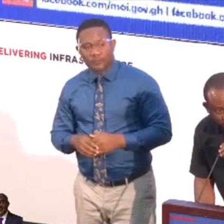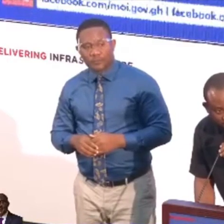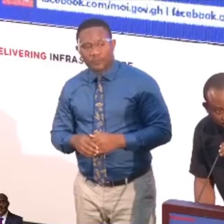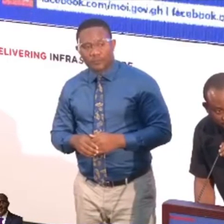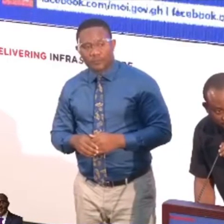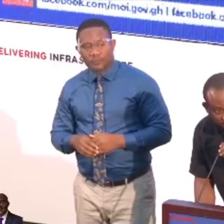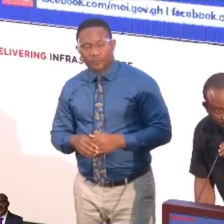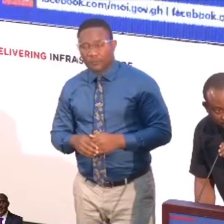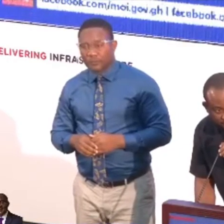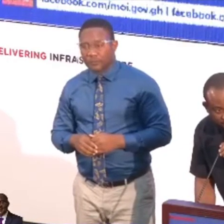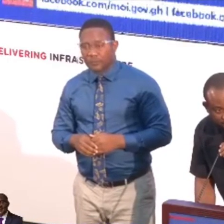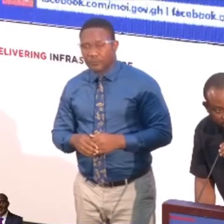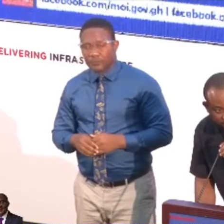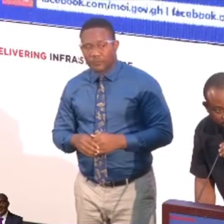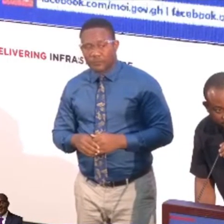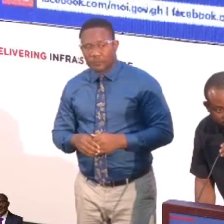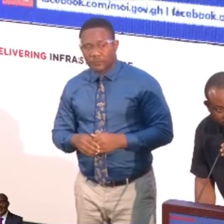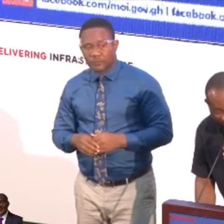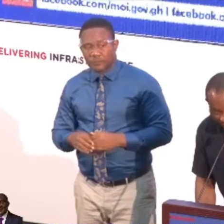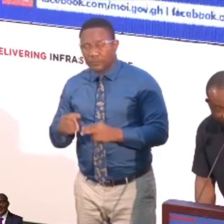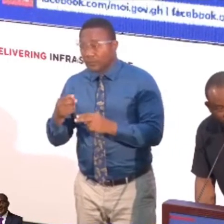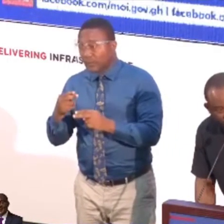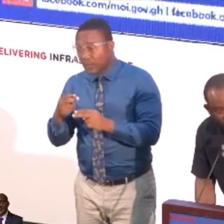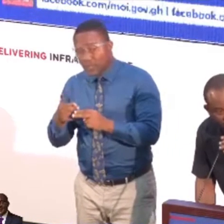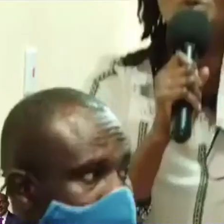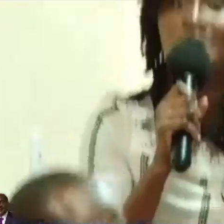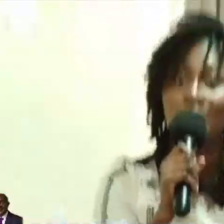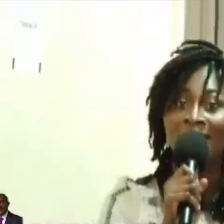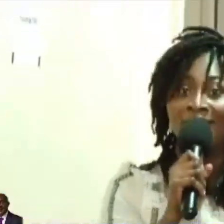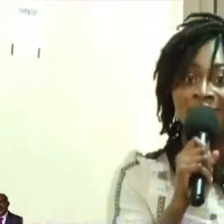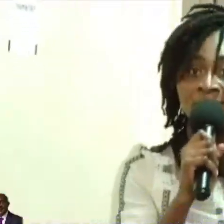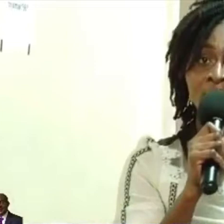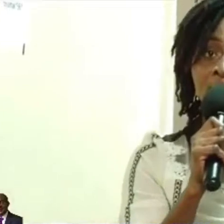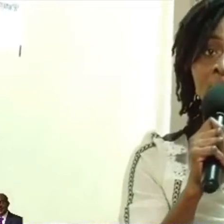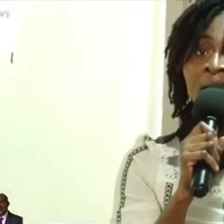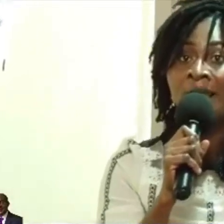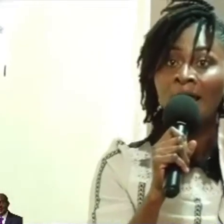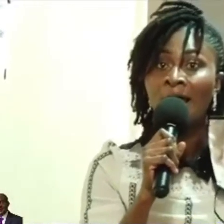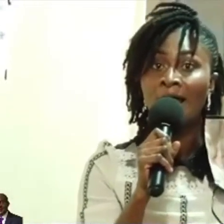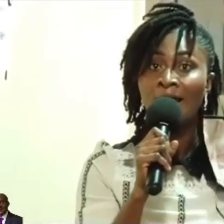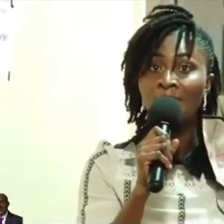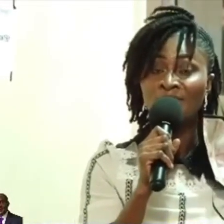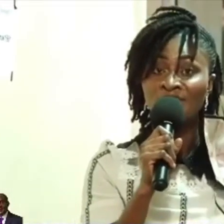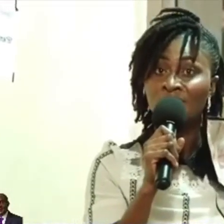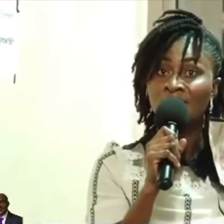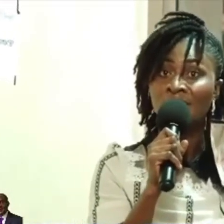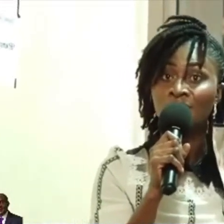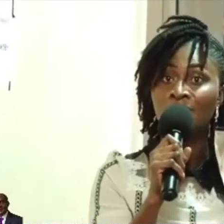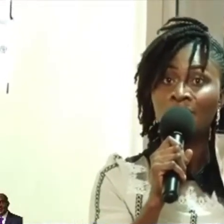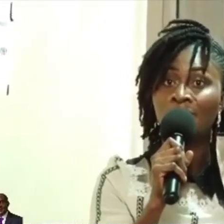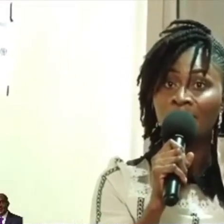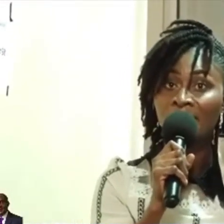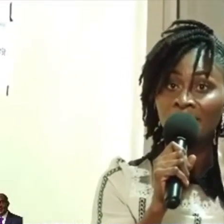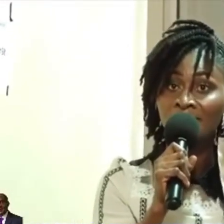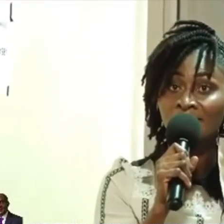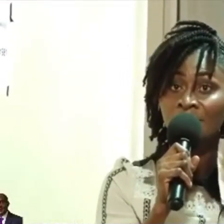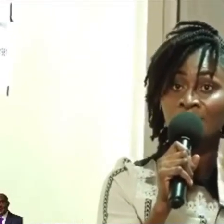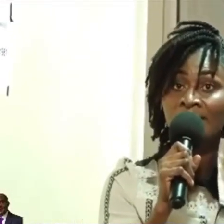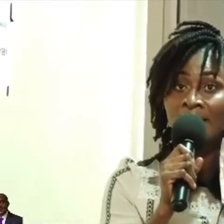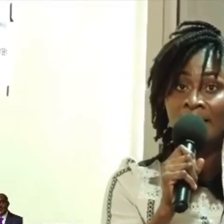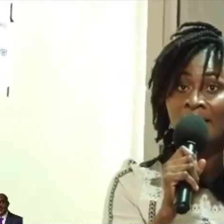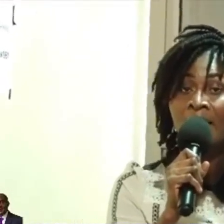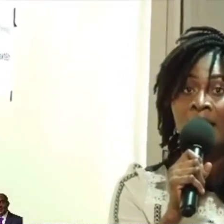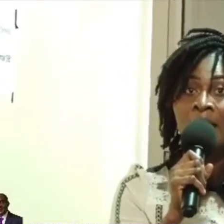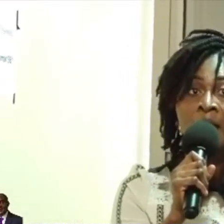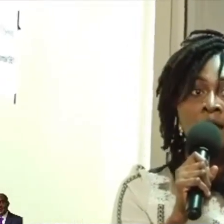good evening. Please, my name is Bonsusewa Gifty. I'm the General Secretary for Film Directors Guild